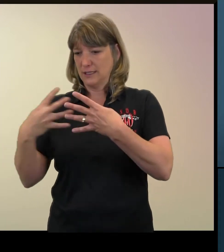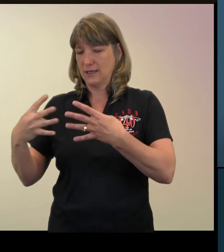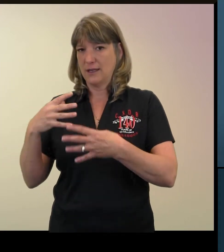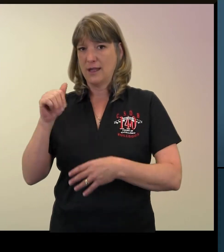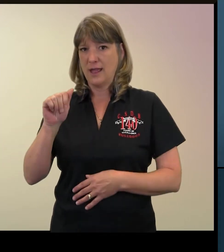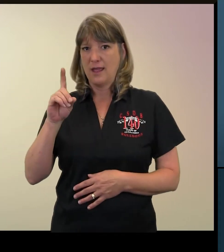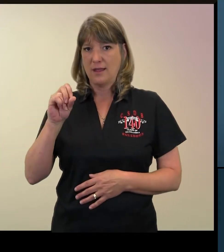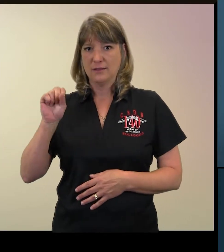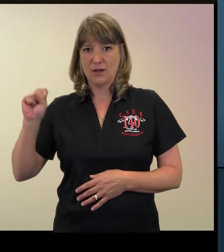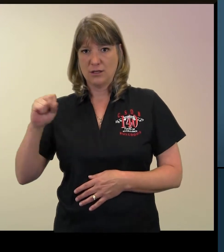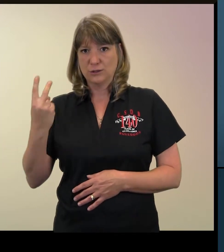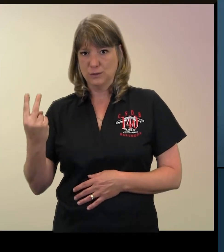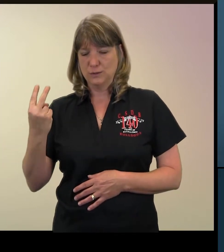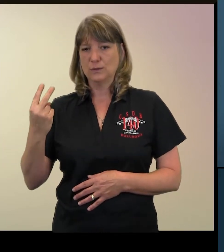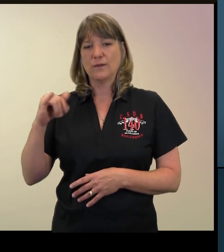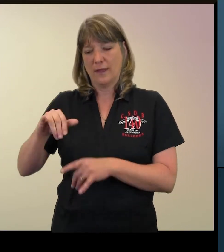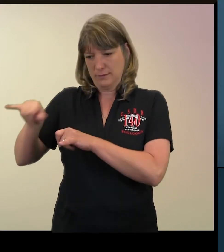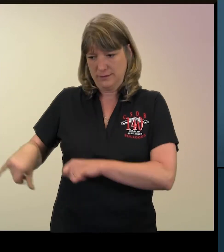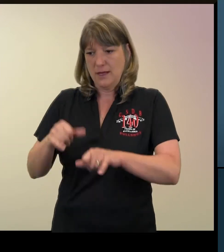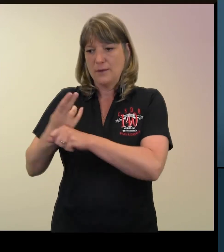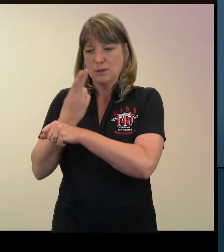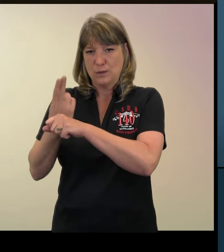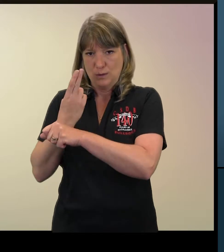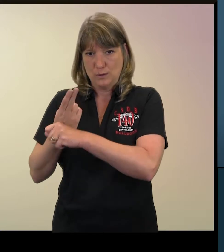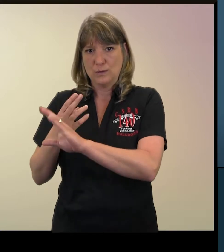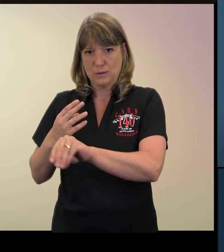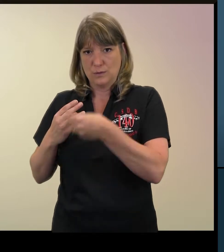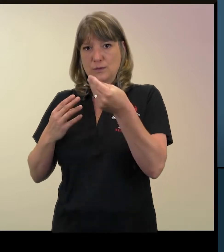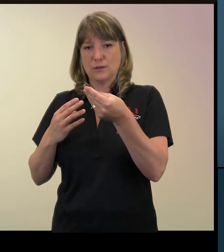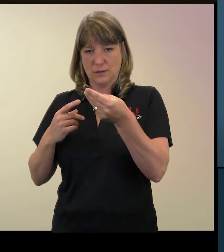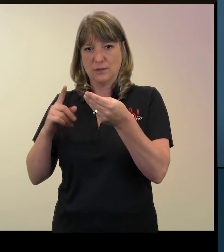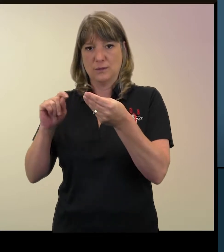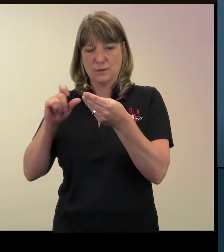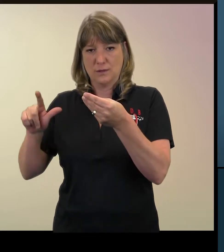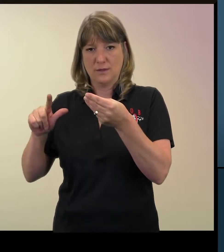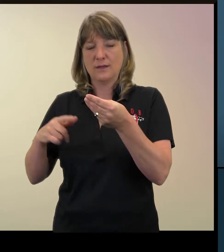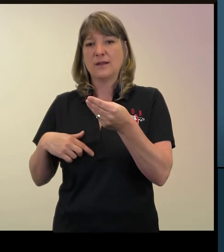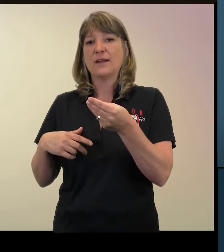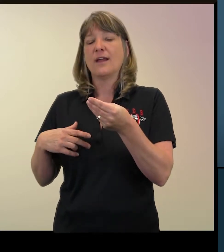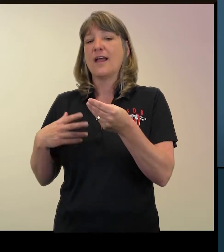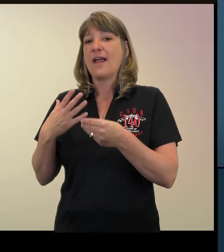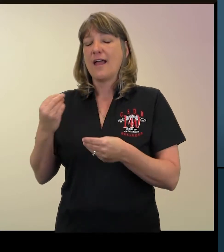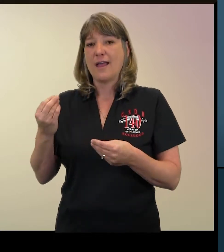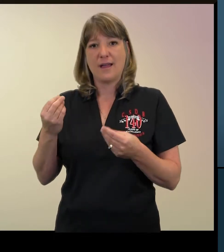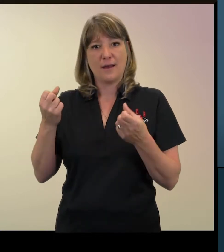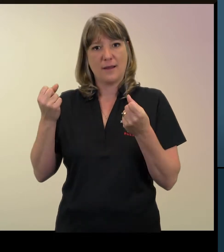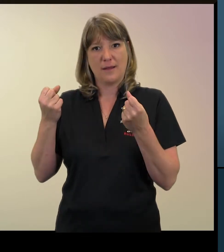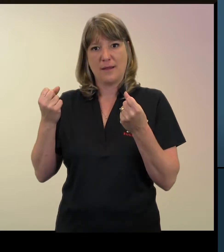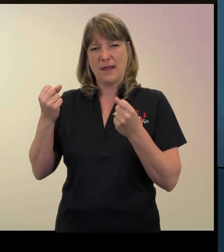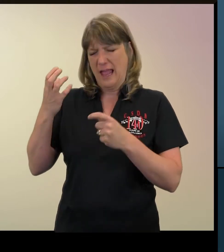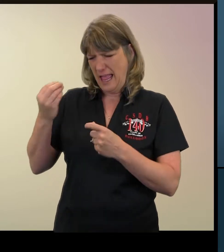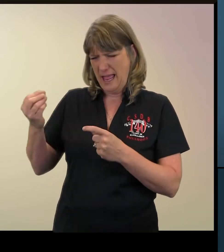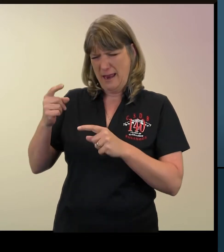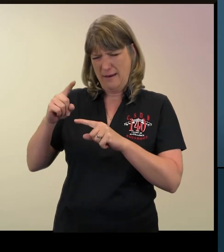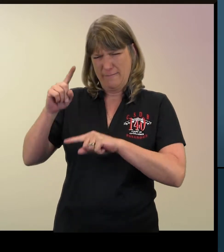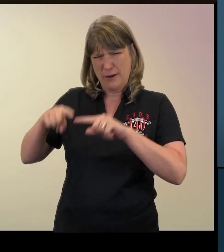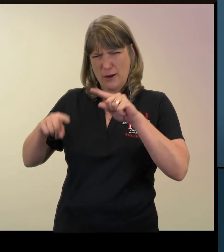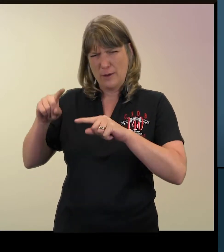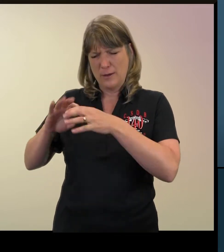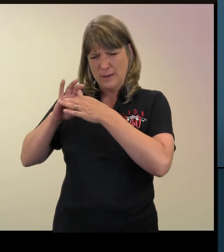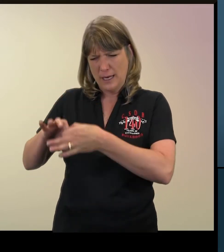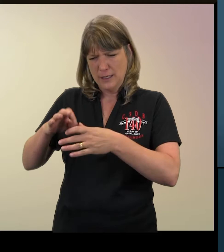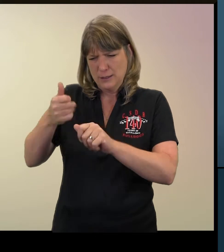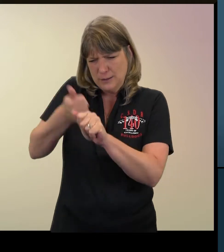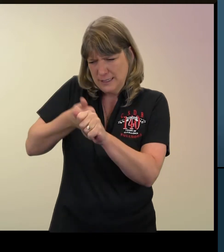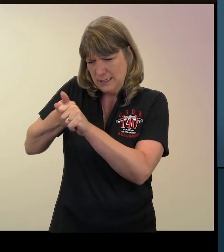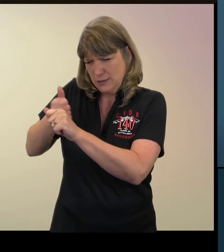Observation Schedule, the ADOS-2, was described as the most commonly used instrument. Having said that, there was a lot of variability